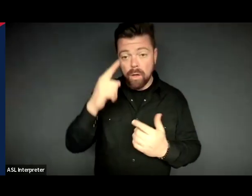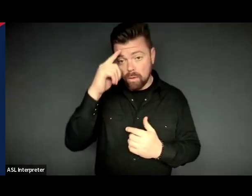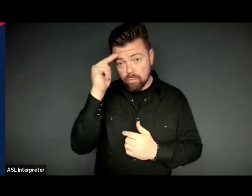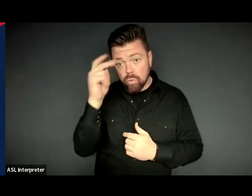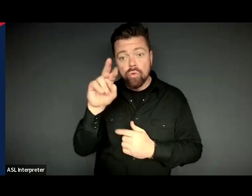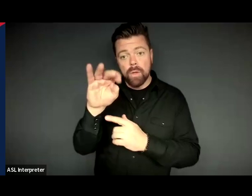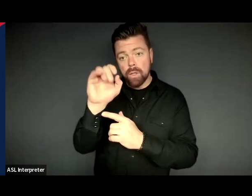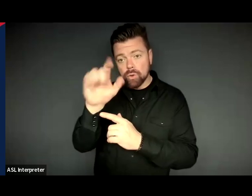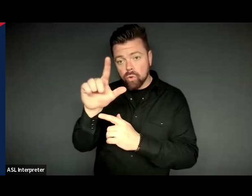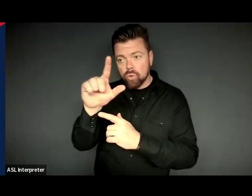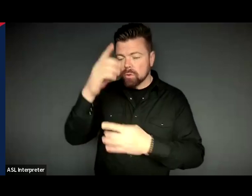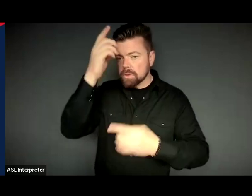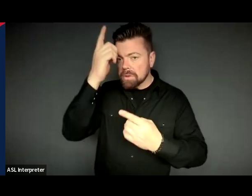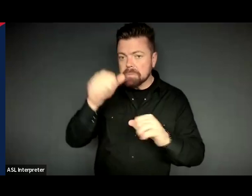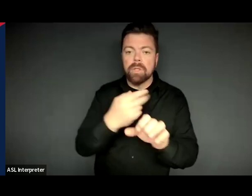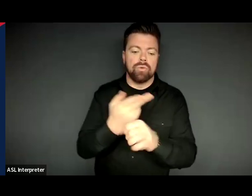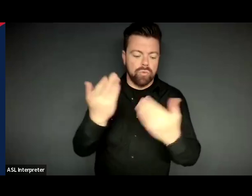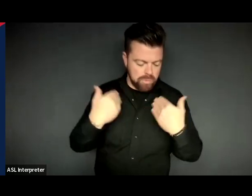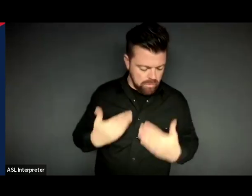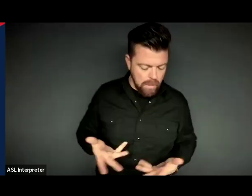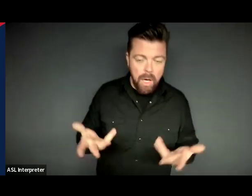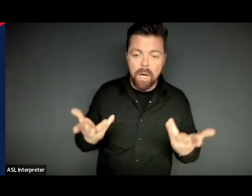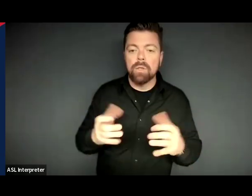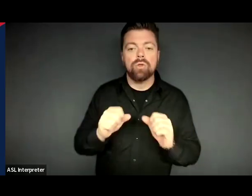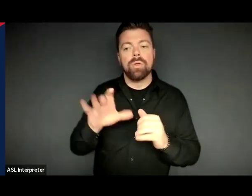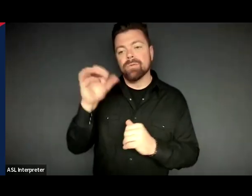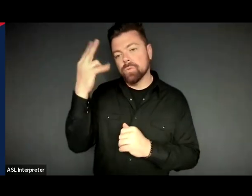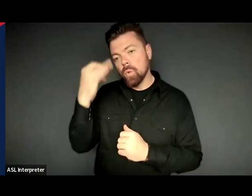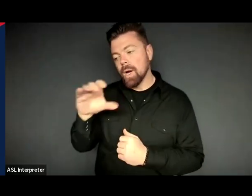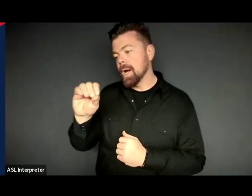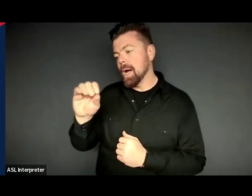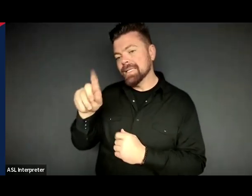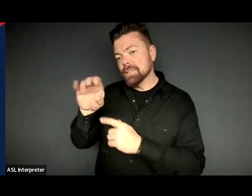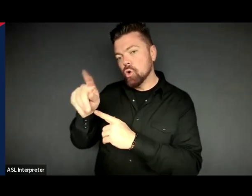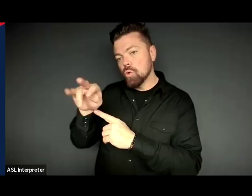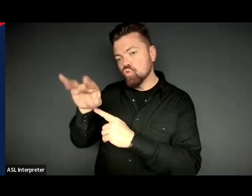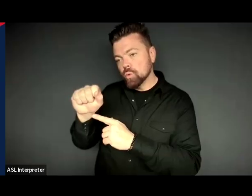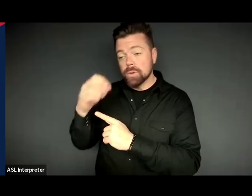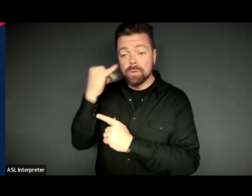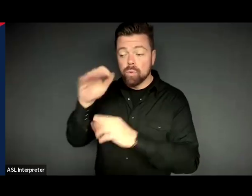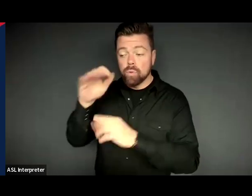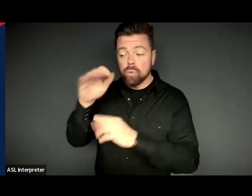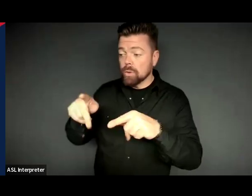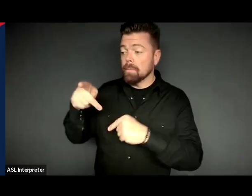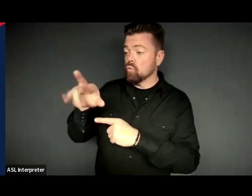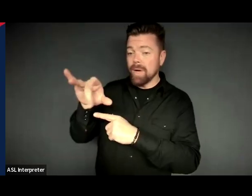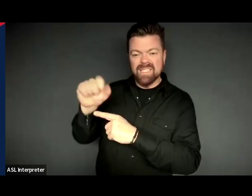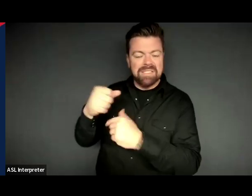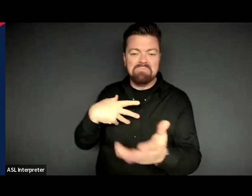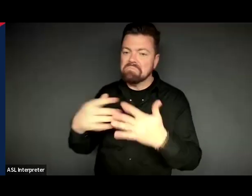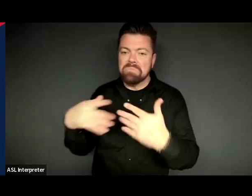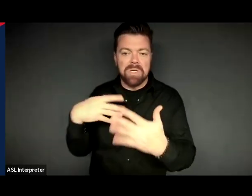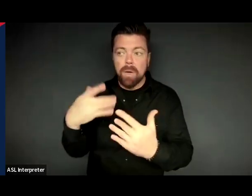neurological disease, you might still have some use of your body. That's why osteoporosis still happens to people with paralysis, no matter the